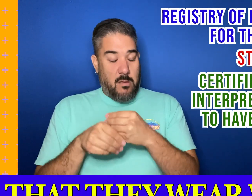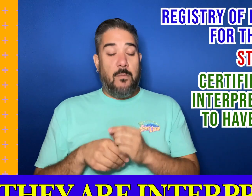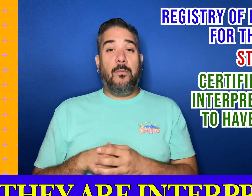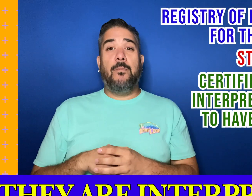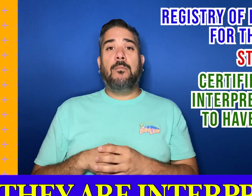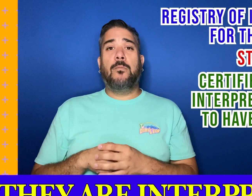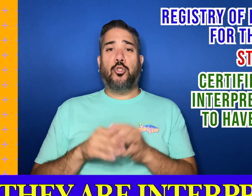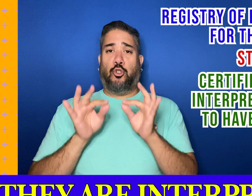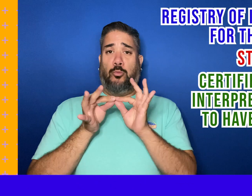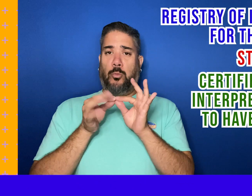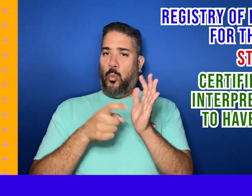they're interpreting.